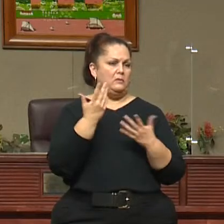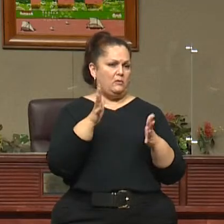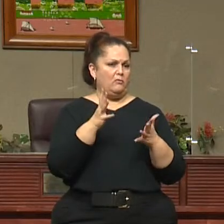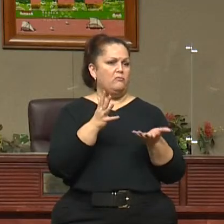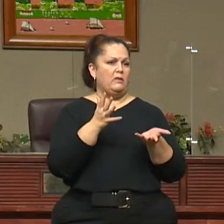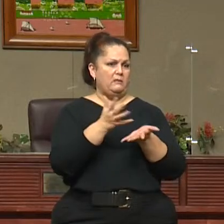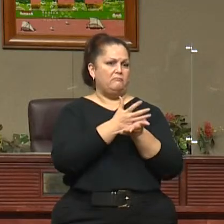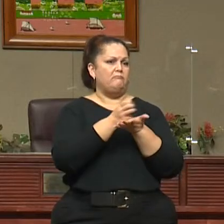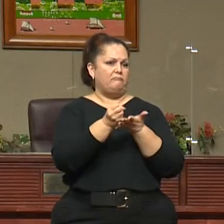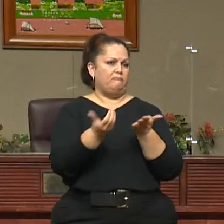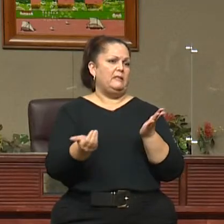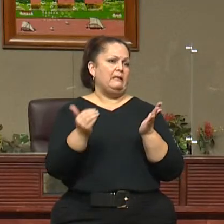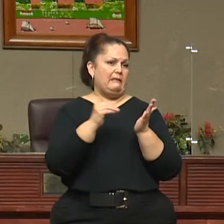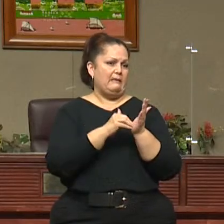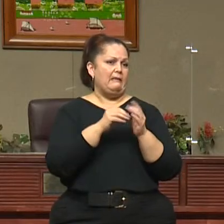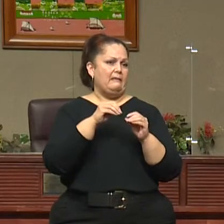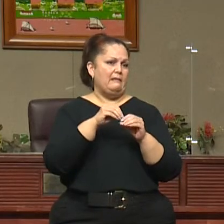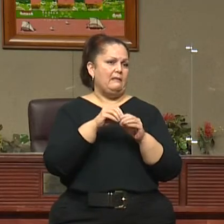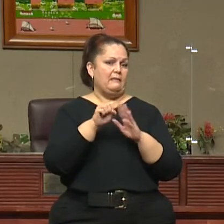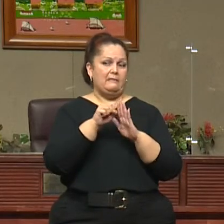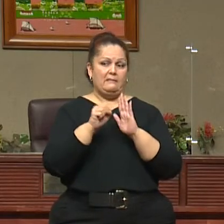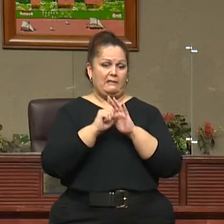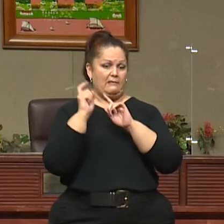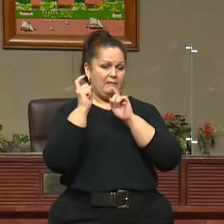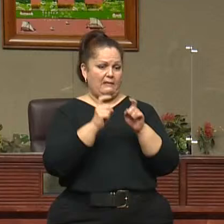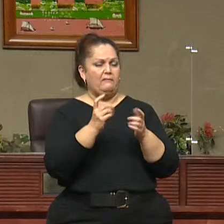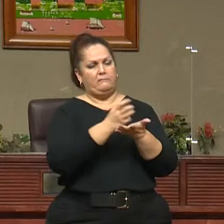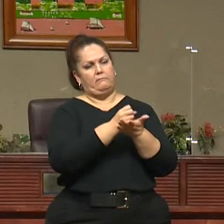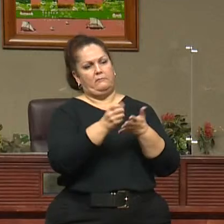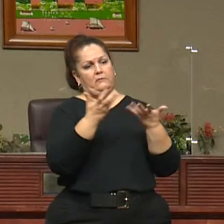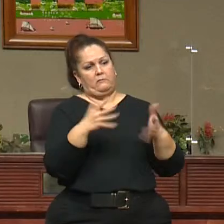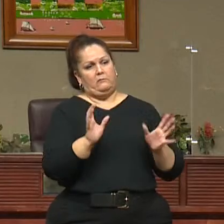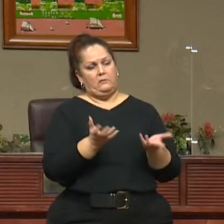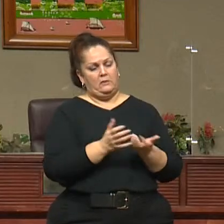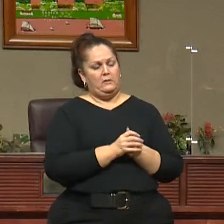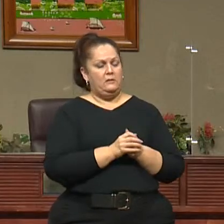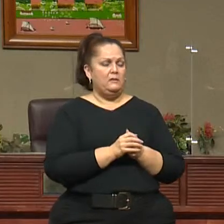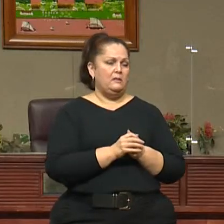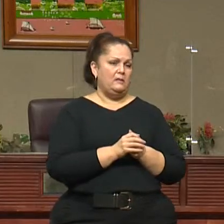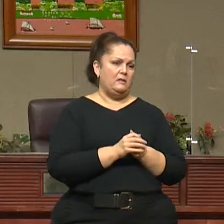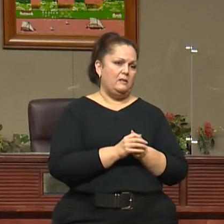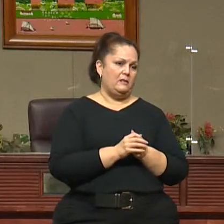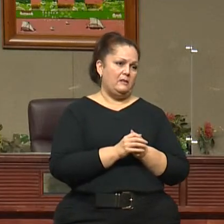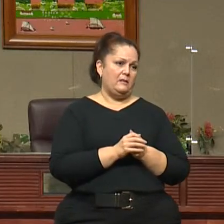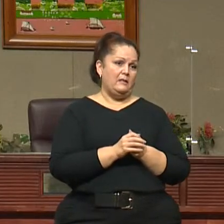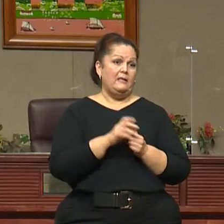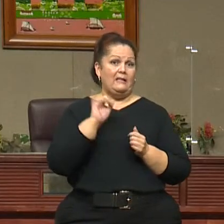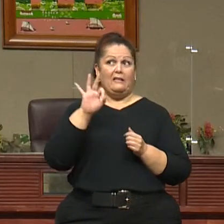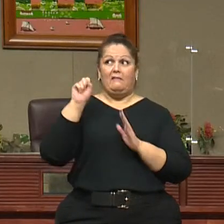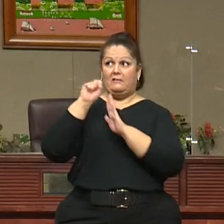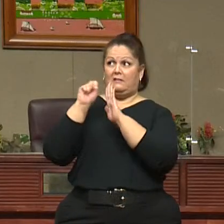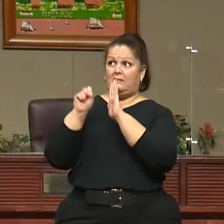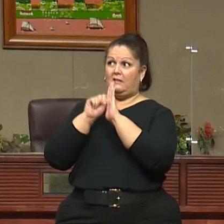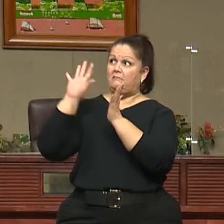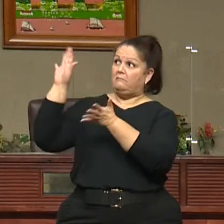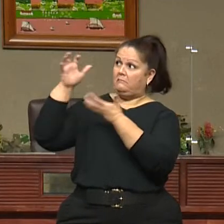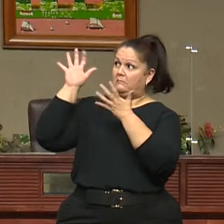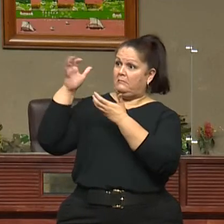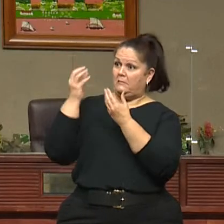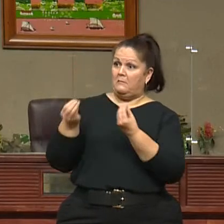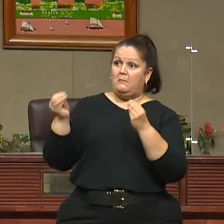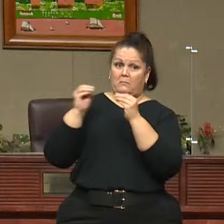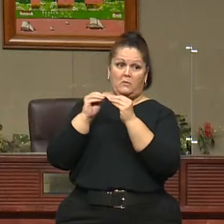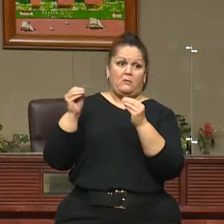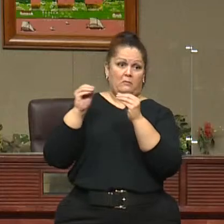the available supply that the state provided for the mission, which means that unless the state renews the mission for